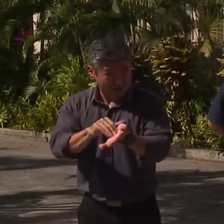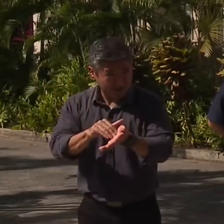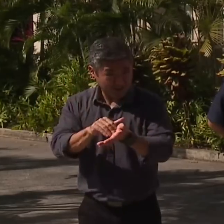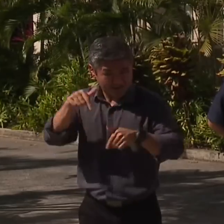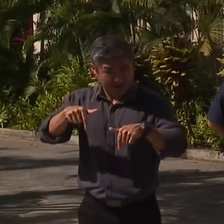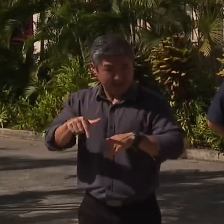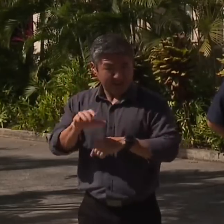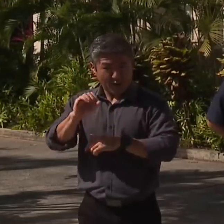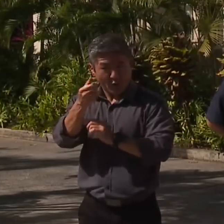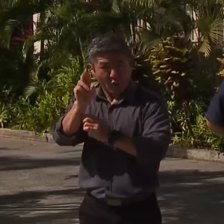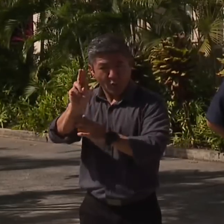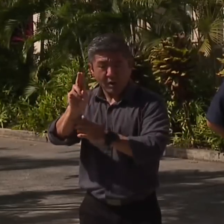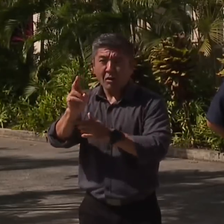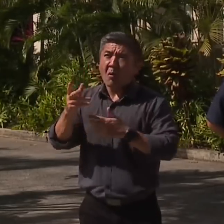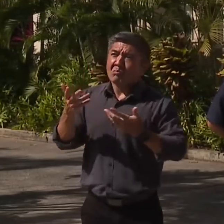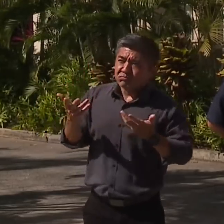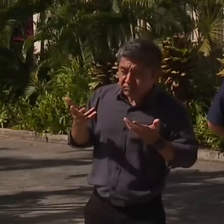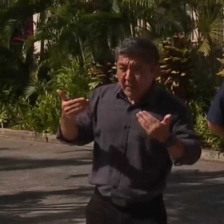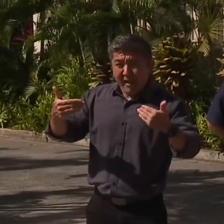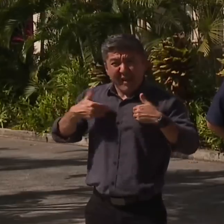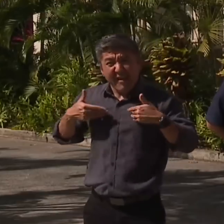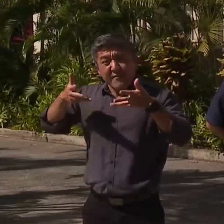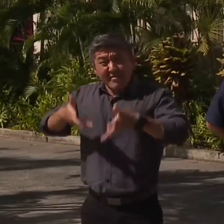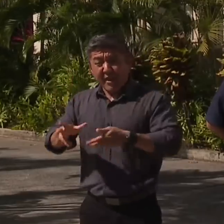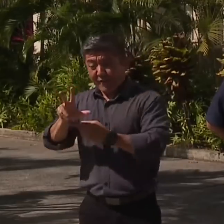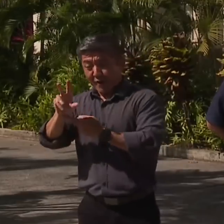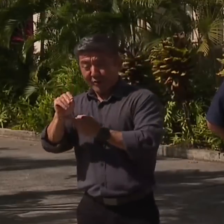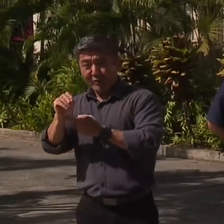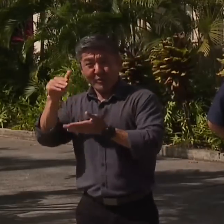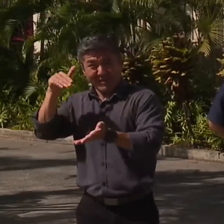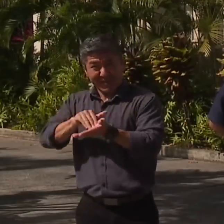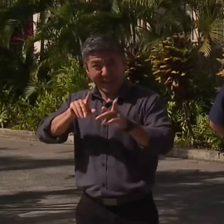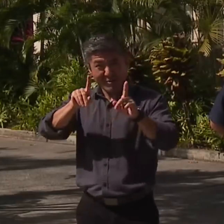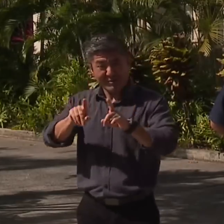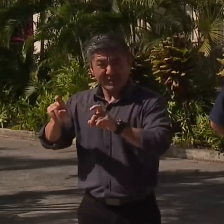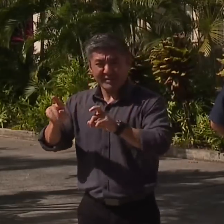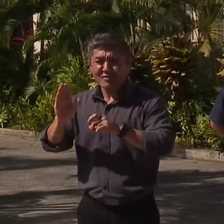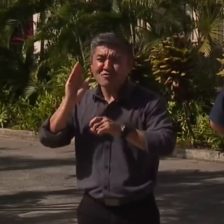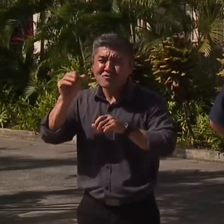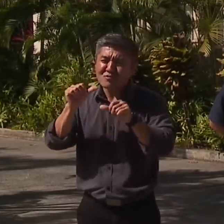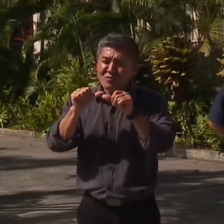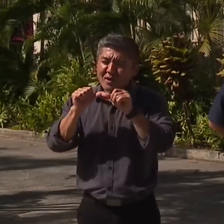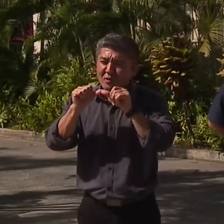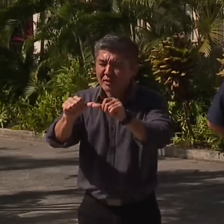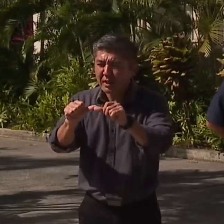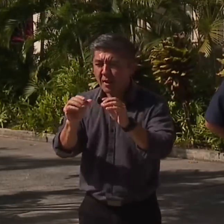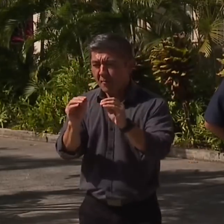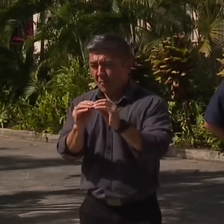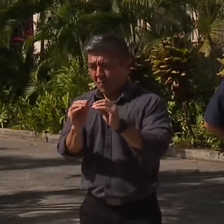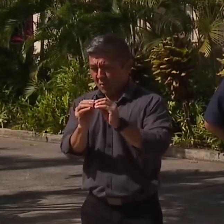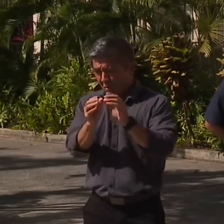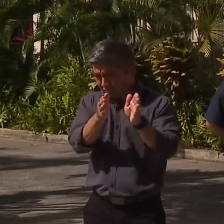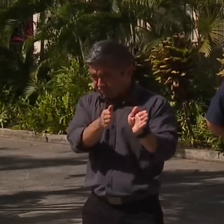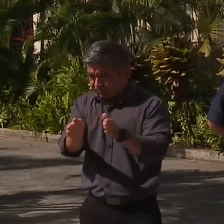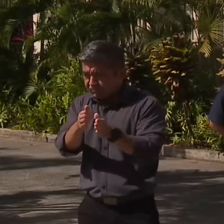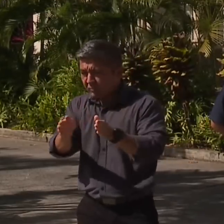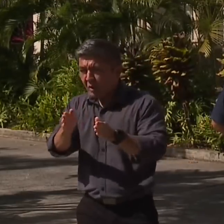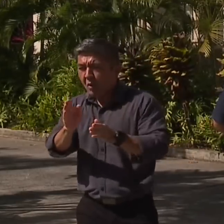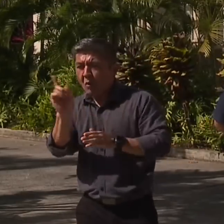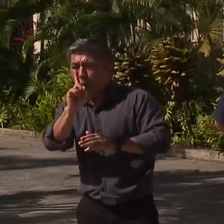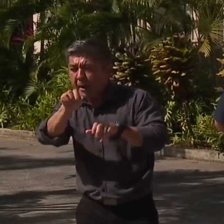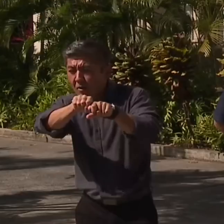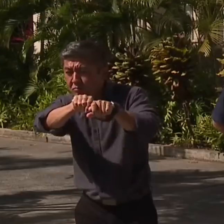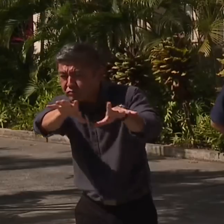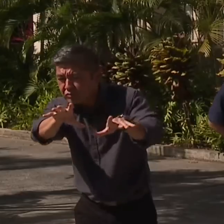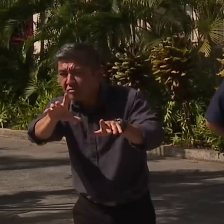have a remaining 30,000 tests. And we'll continue to test, probably a little bit more of a strategic way, going into communities of need, going